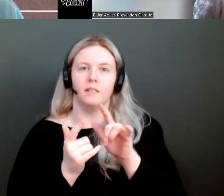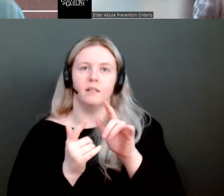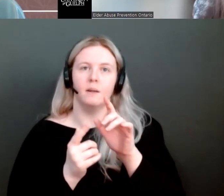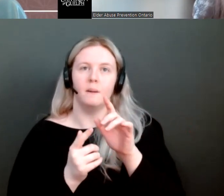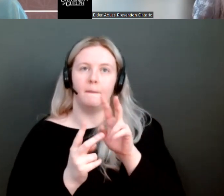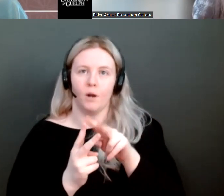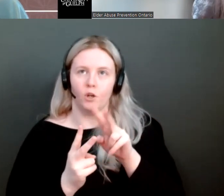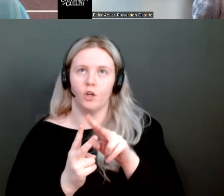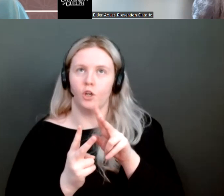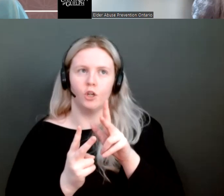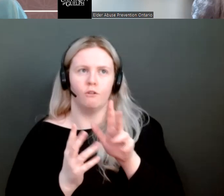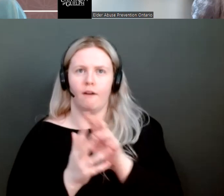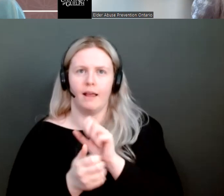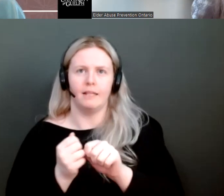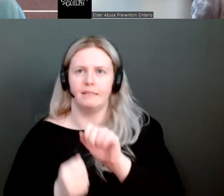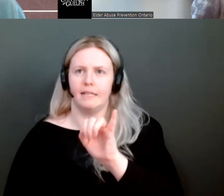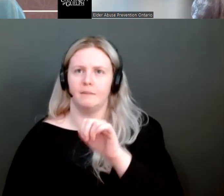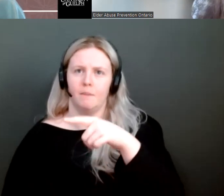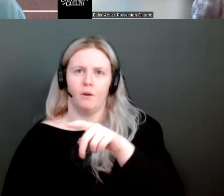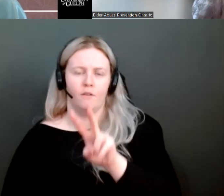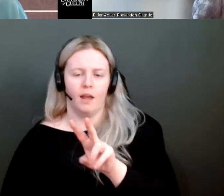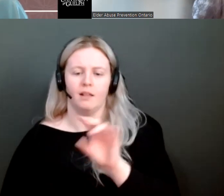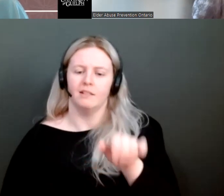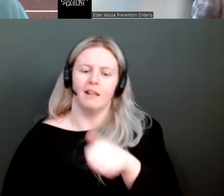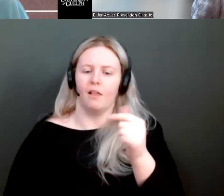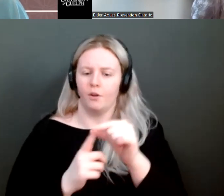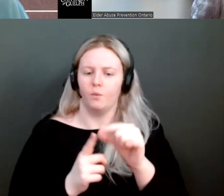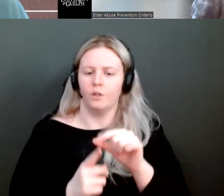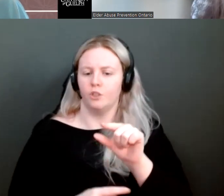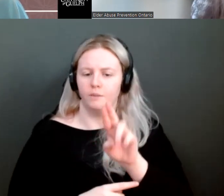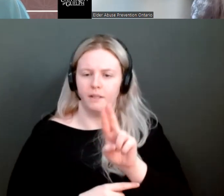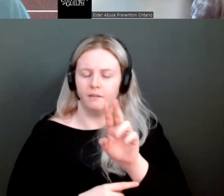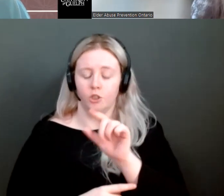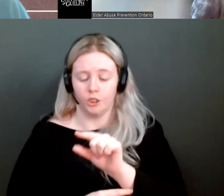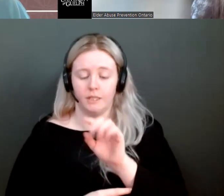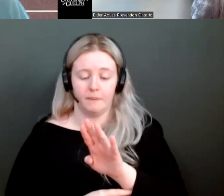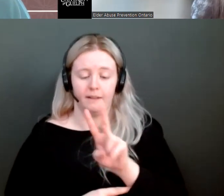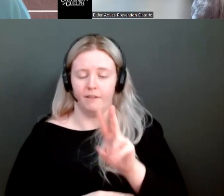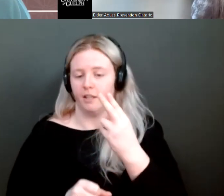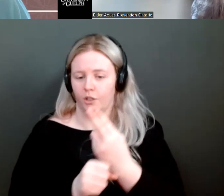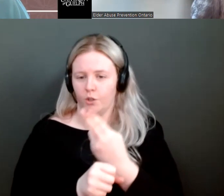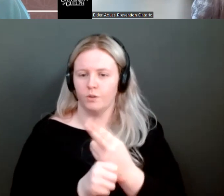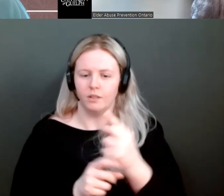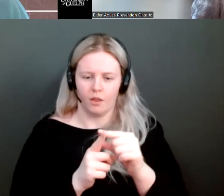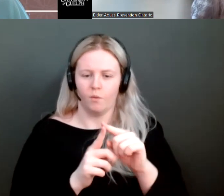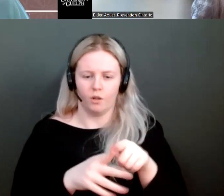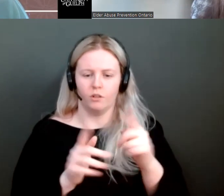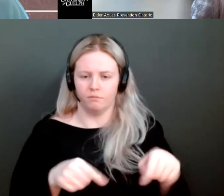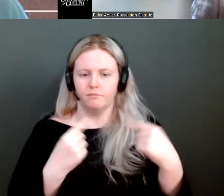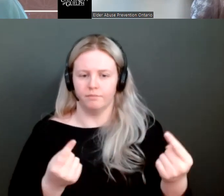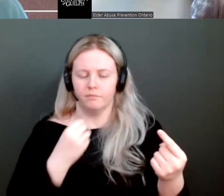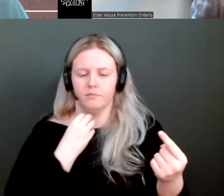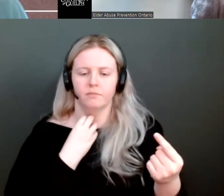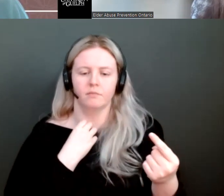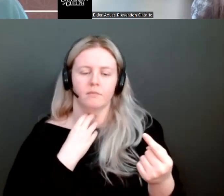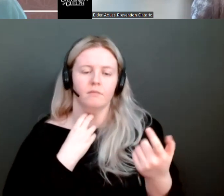violence. These are all things I think that are positive. And, change takes, the Chinese proverb